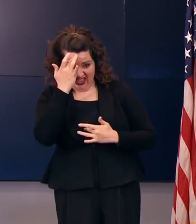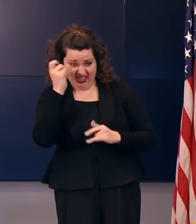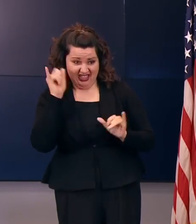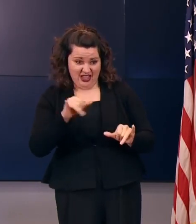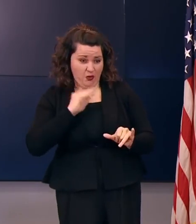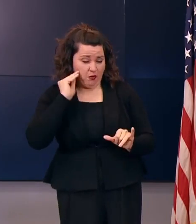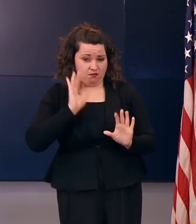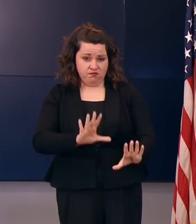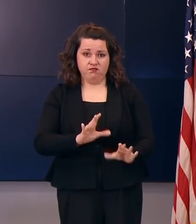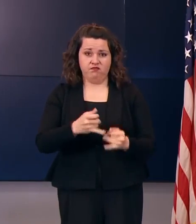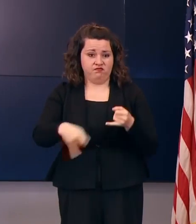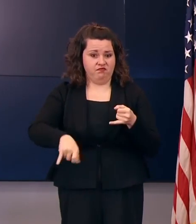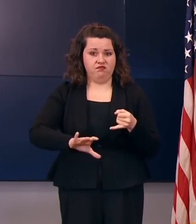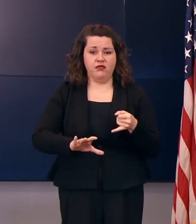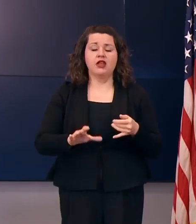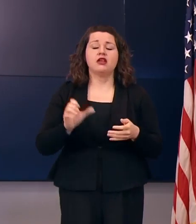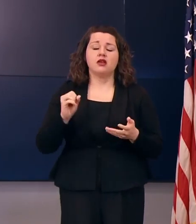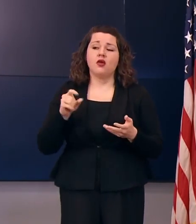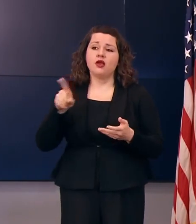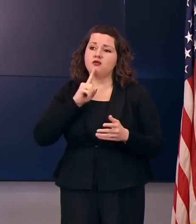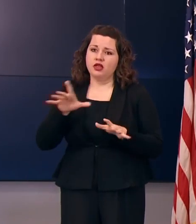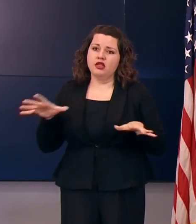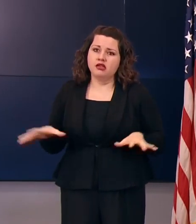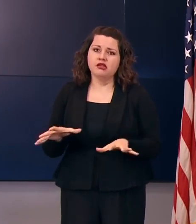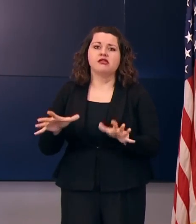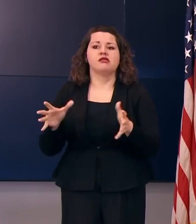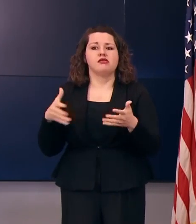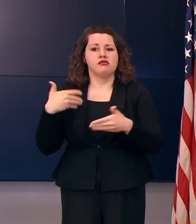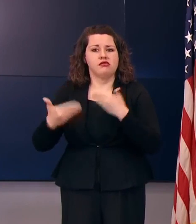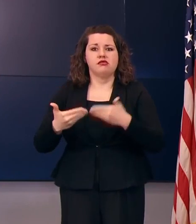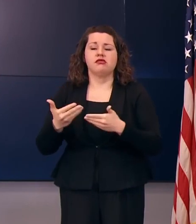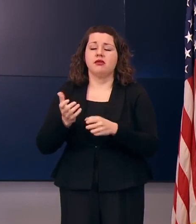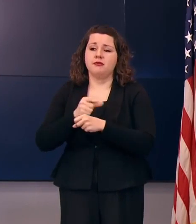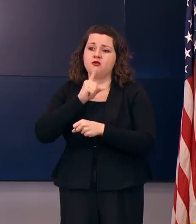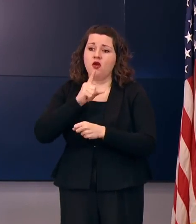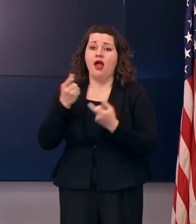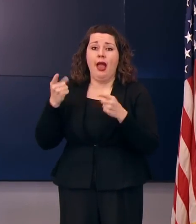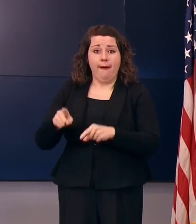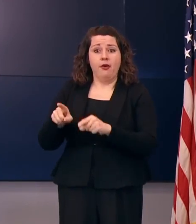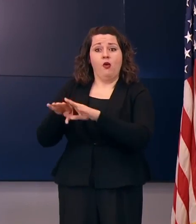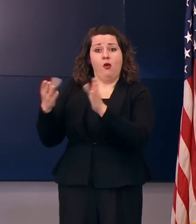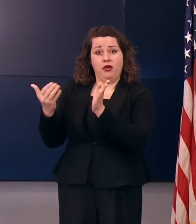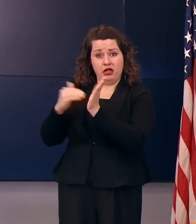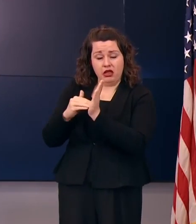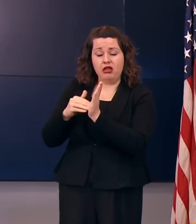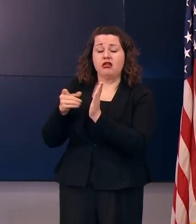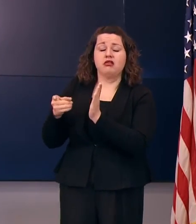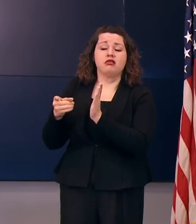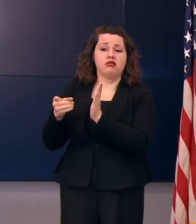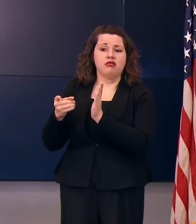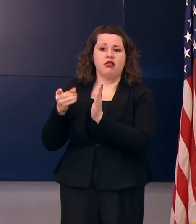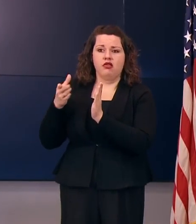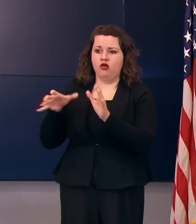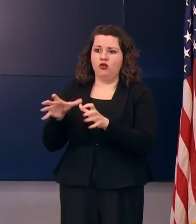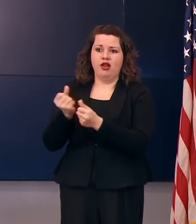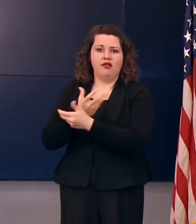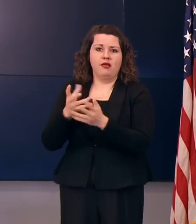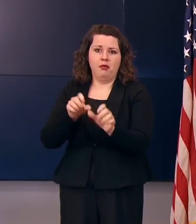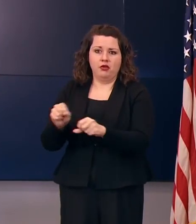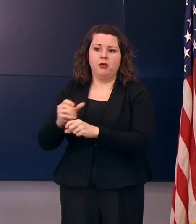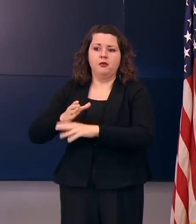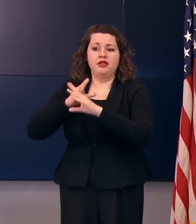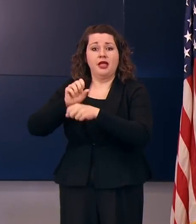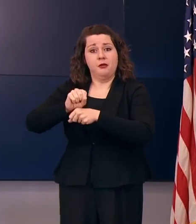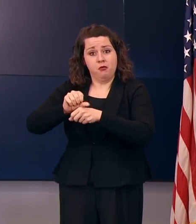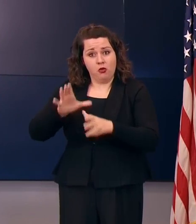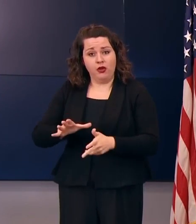been, I think, very proactive in making sure that when they stand the plant back up, they're doing everything that they can to not only protect